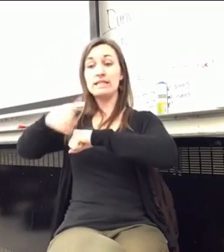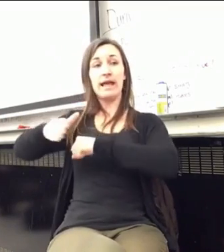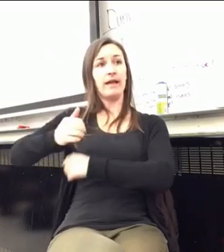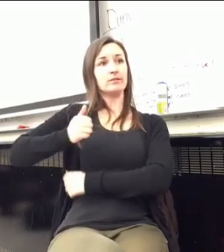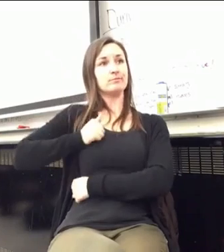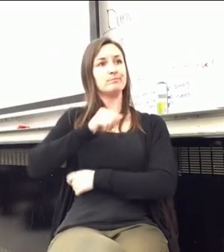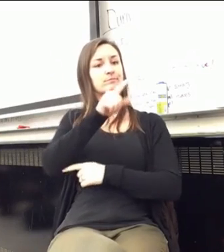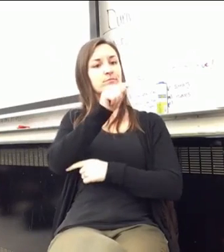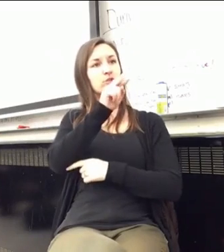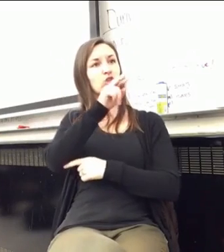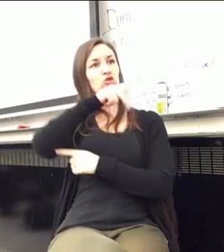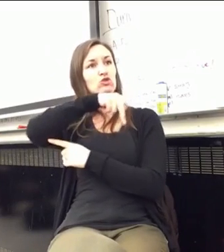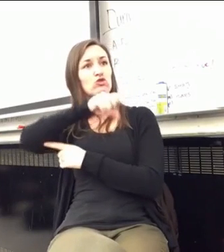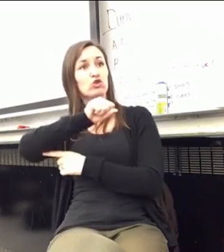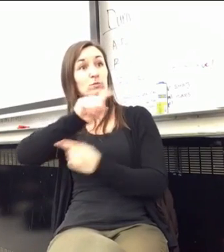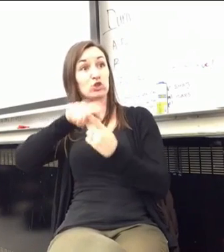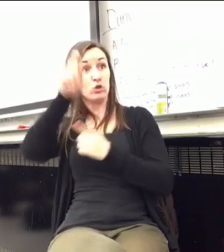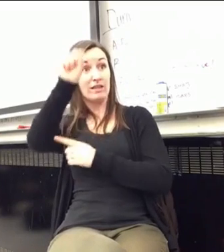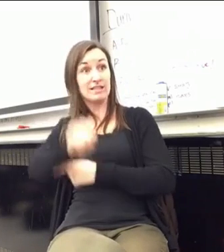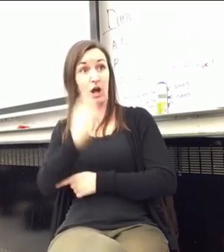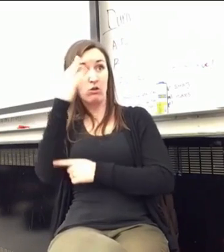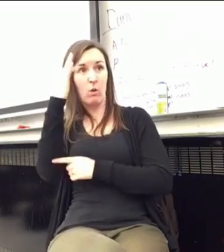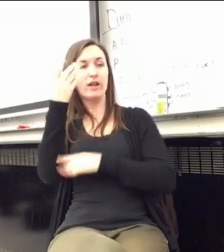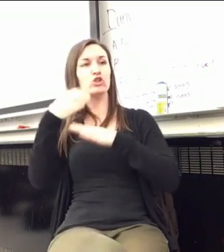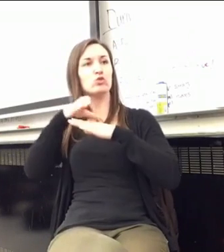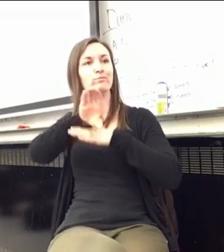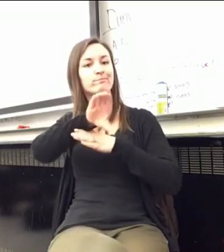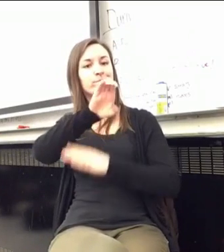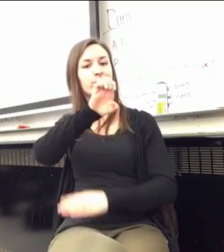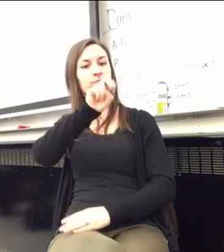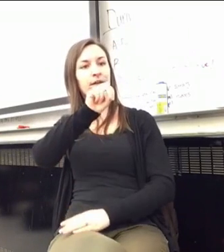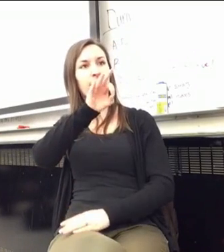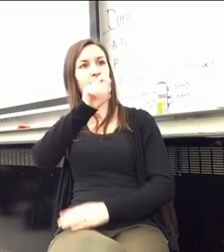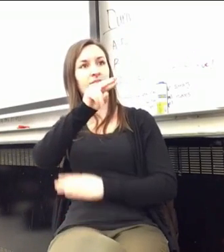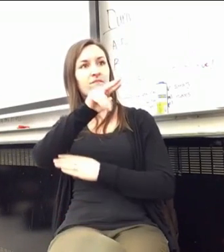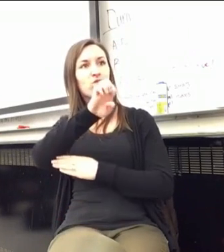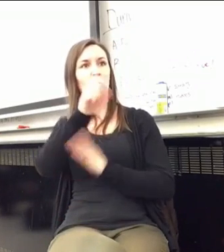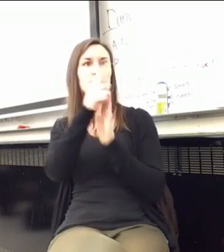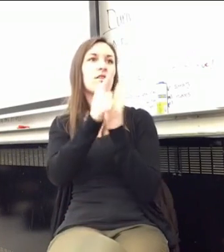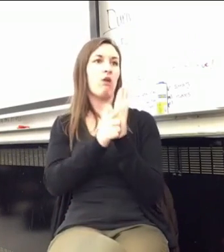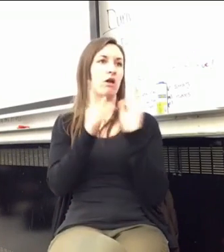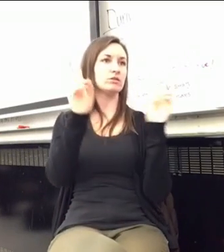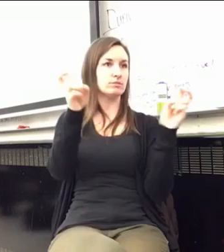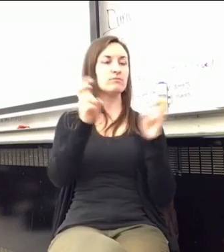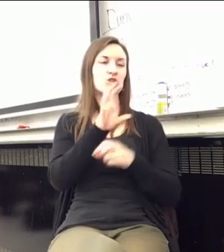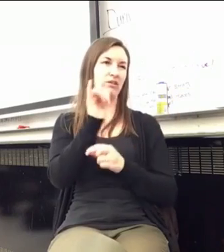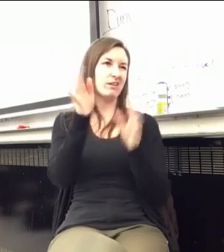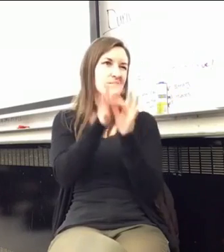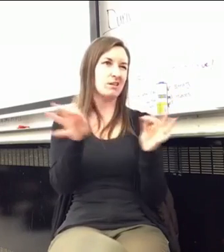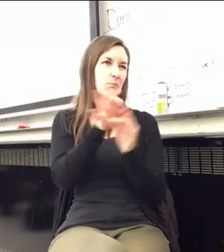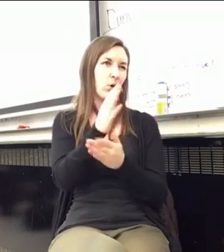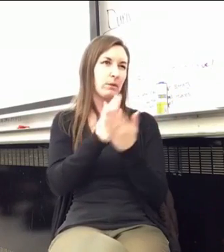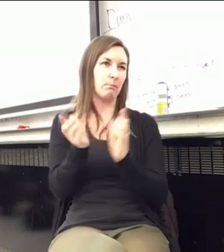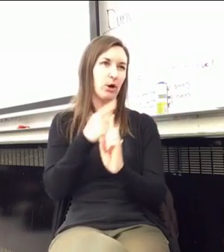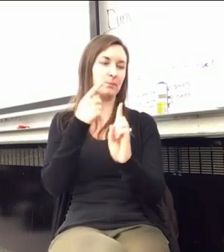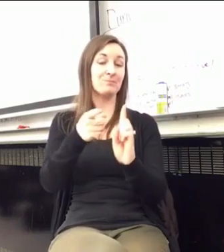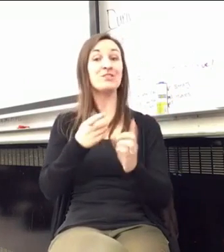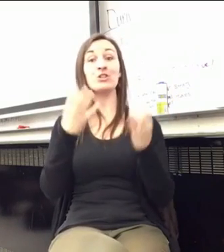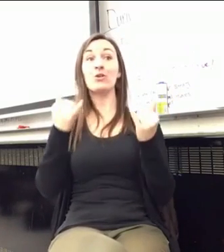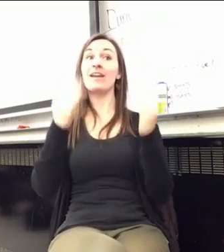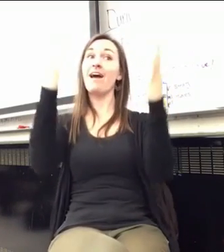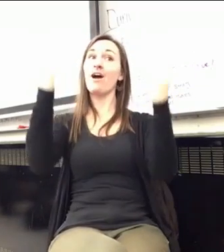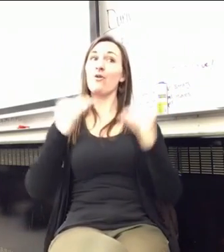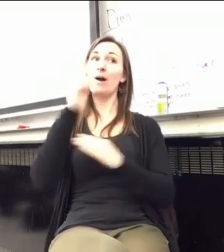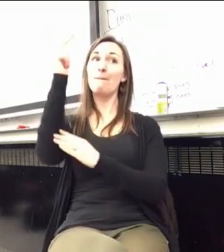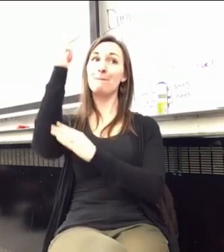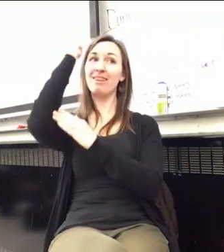to be able to enforce the laws. All right, so let's head into the political parties. Yay, political parties.